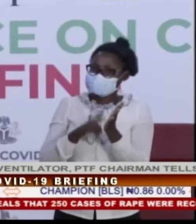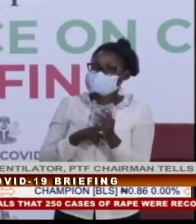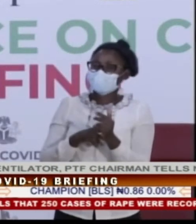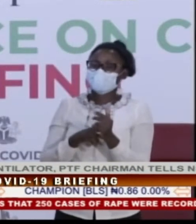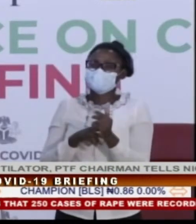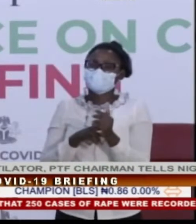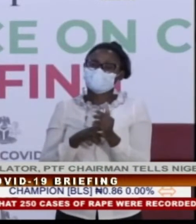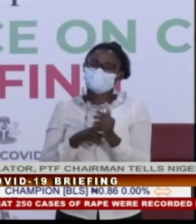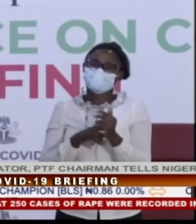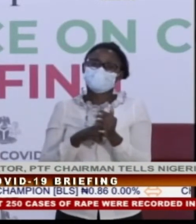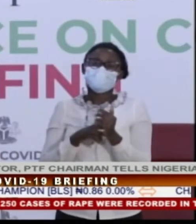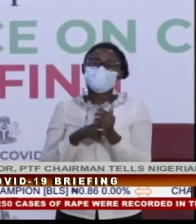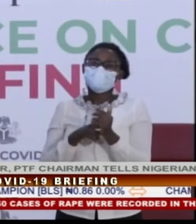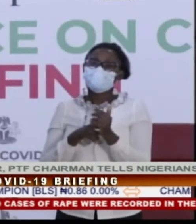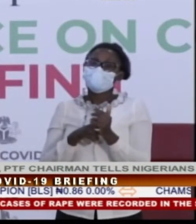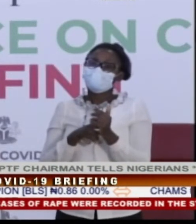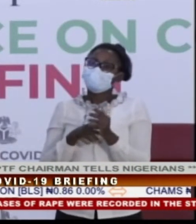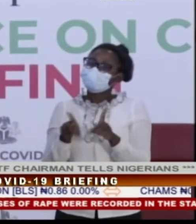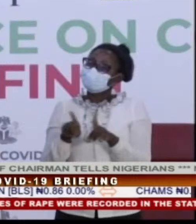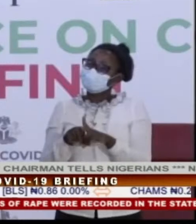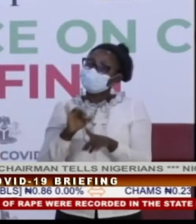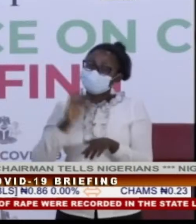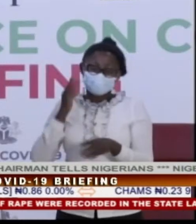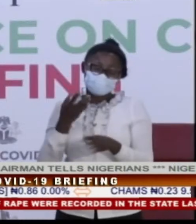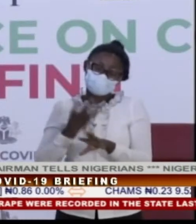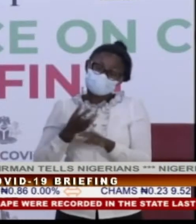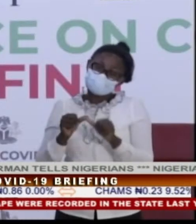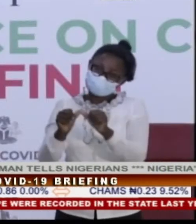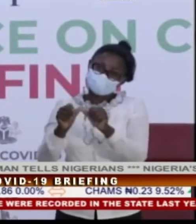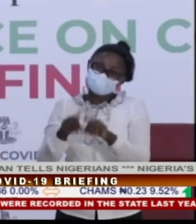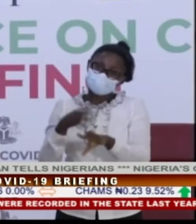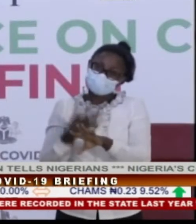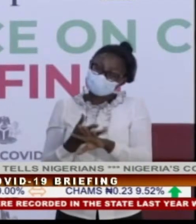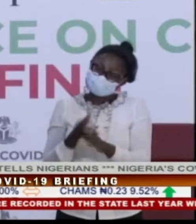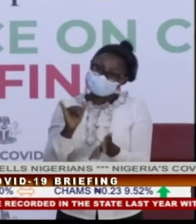of the completion of the exercise, and they have given you a time limit.